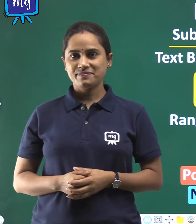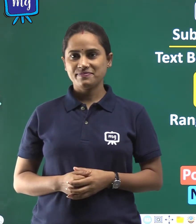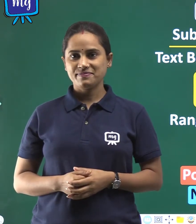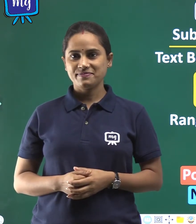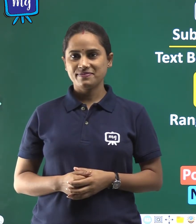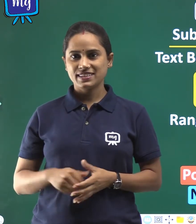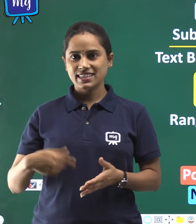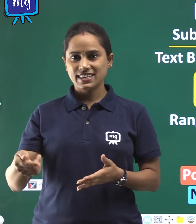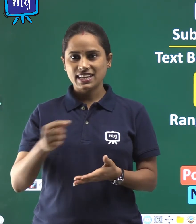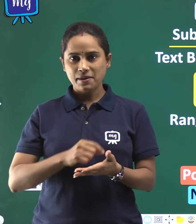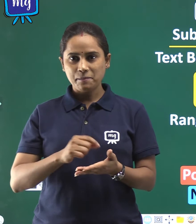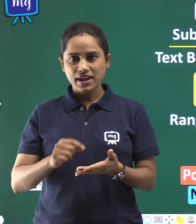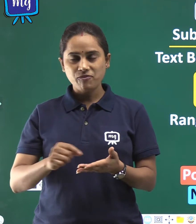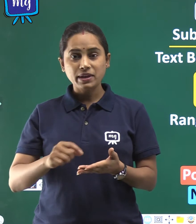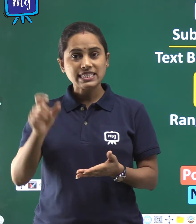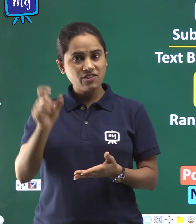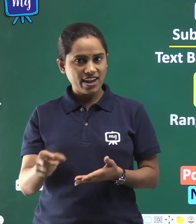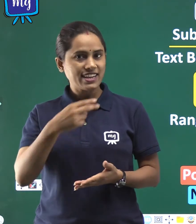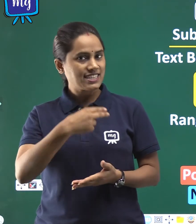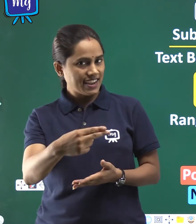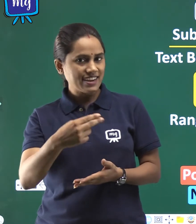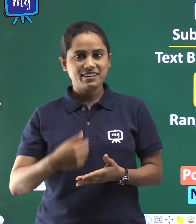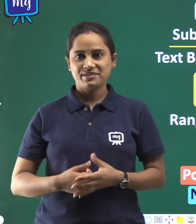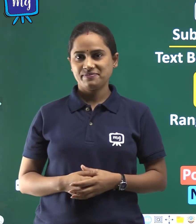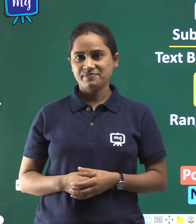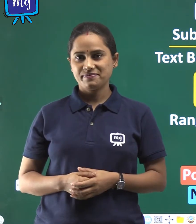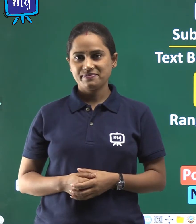by Masti Venkatesh Iyengar.